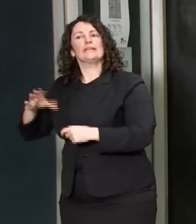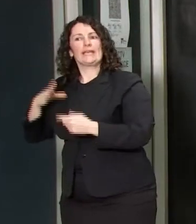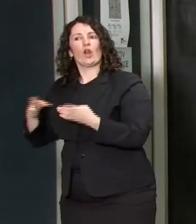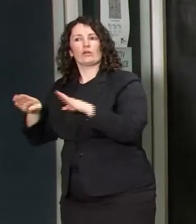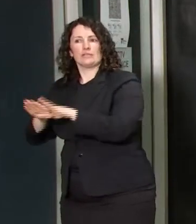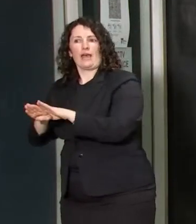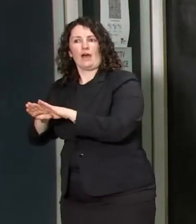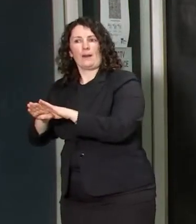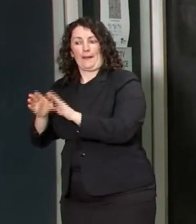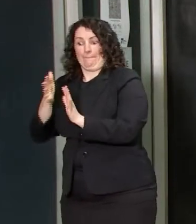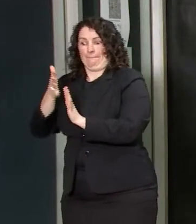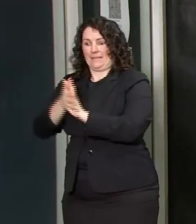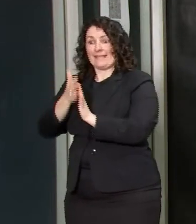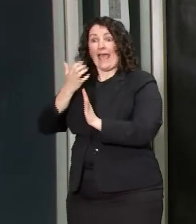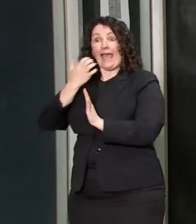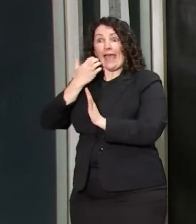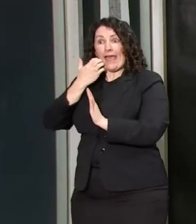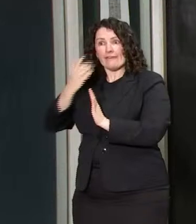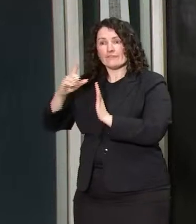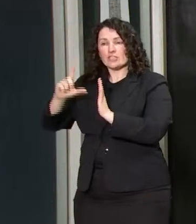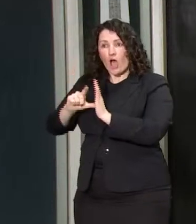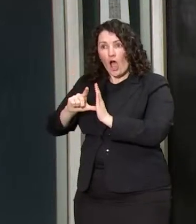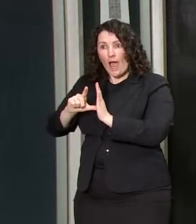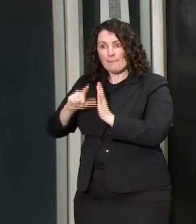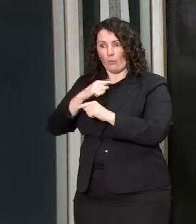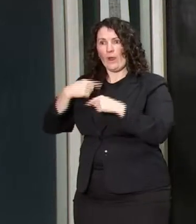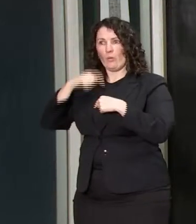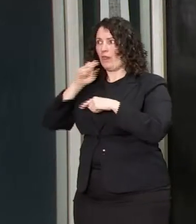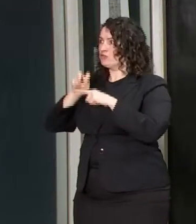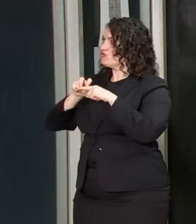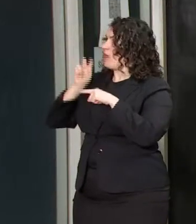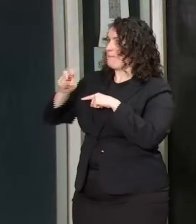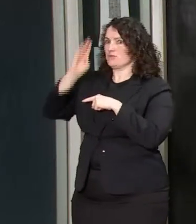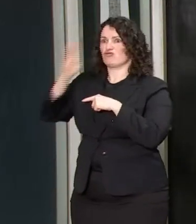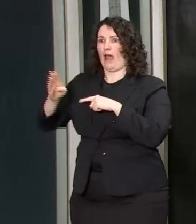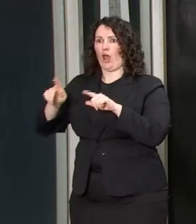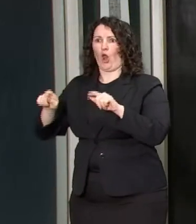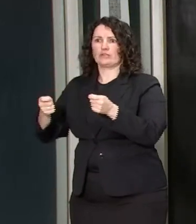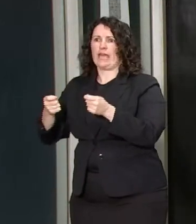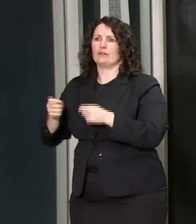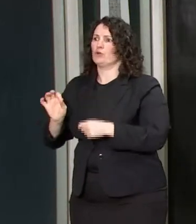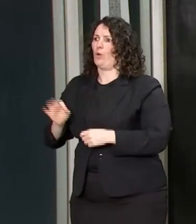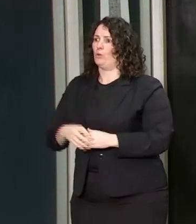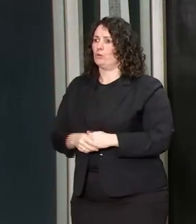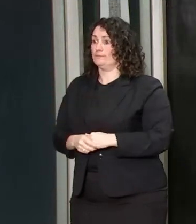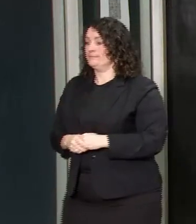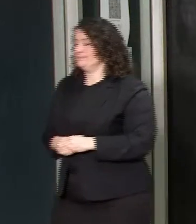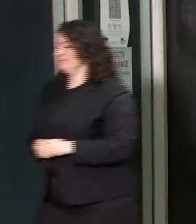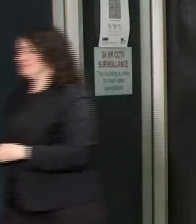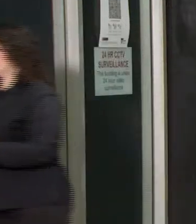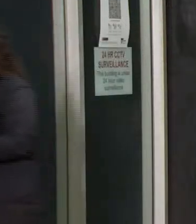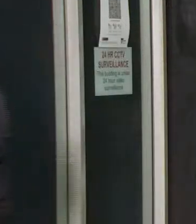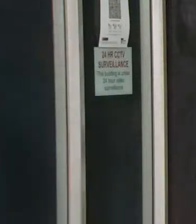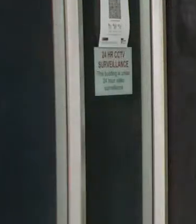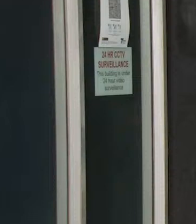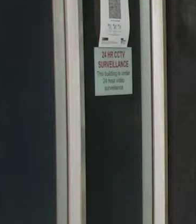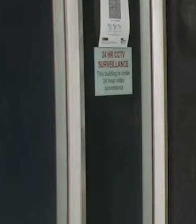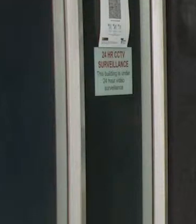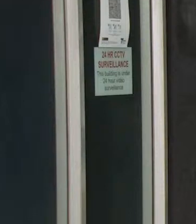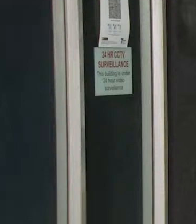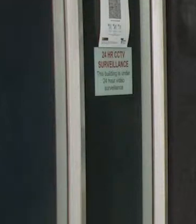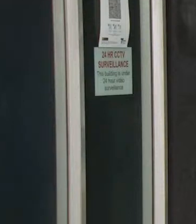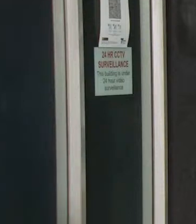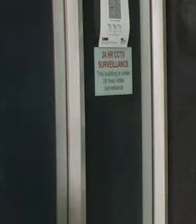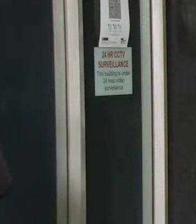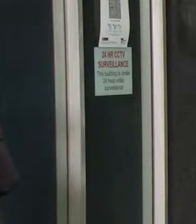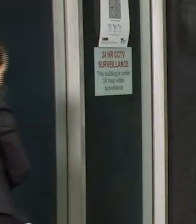had to go down that path because of the work of our contact tracers. Premier, just on another matter with mental health, as your role as Minister